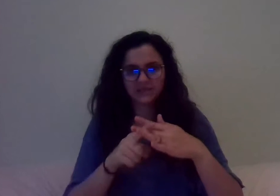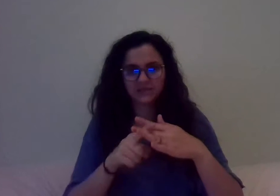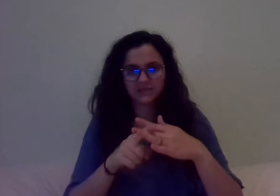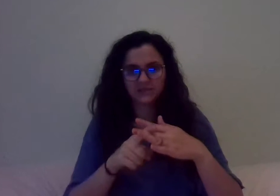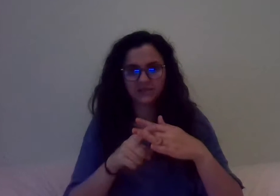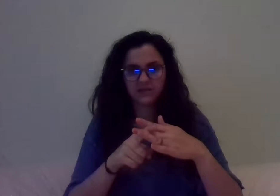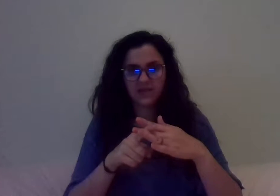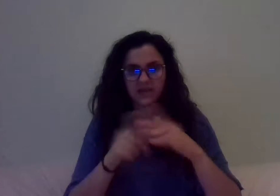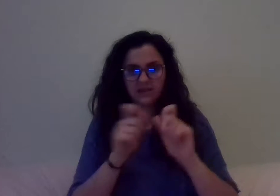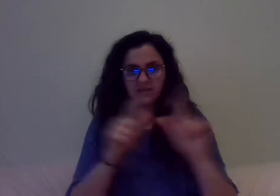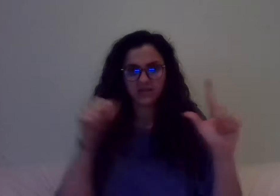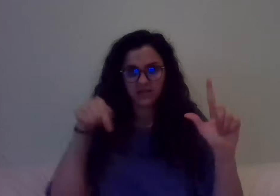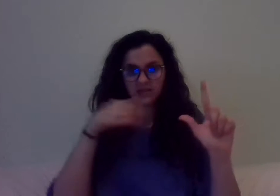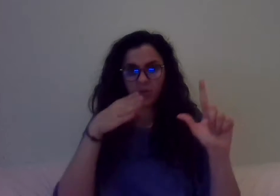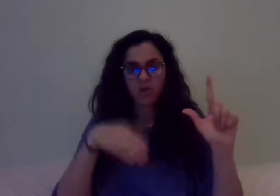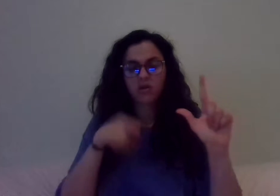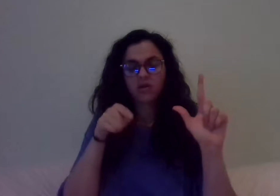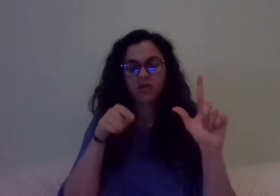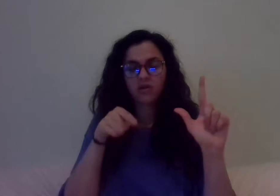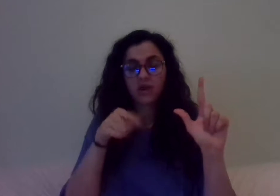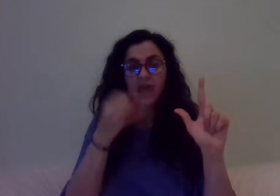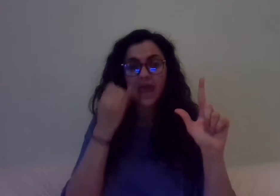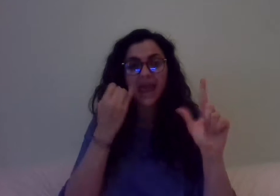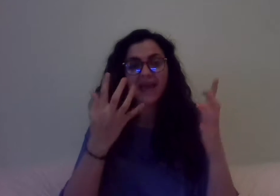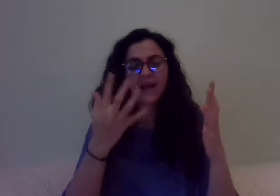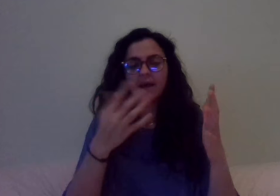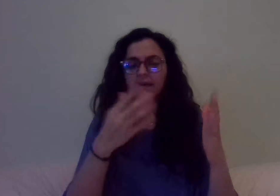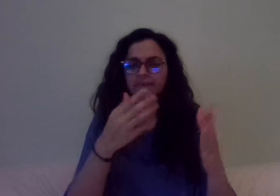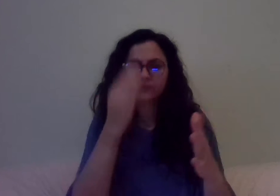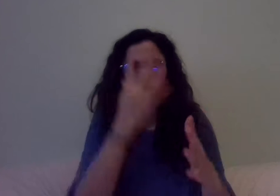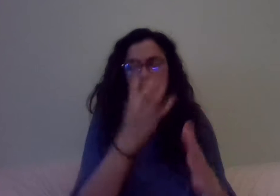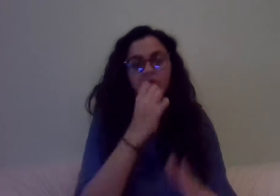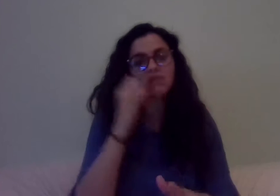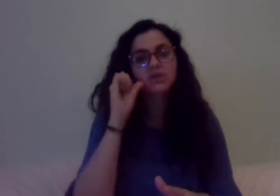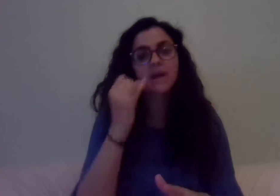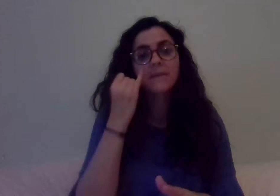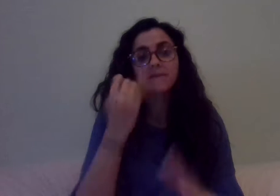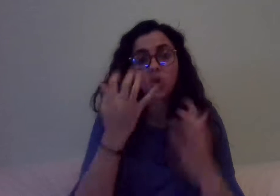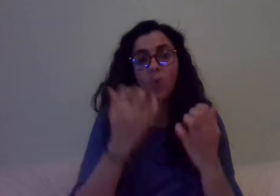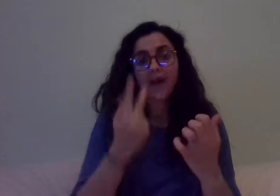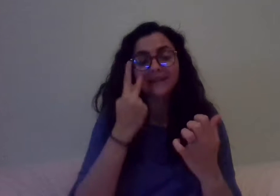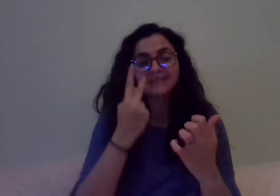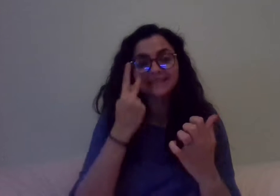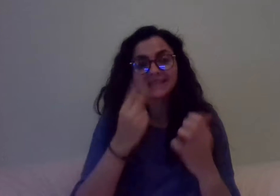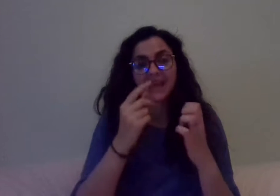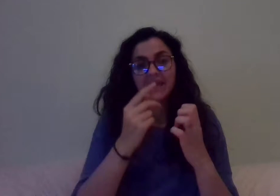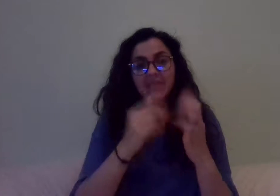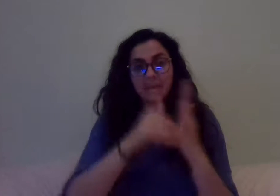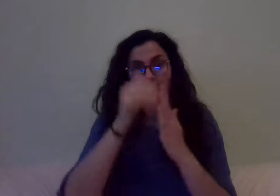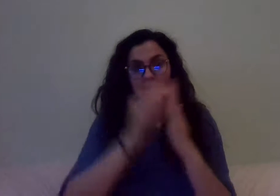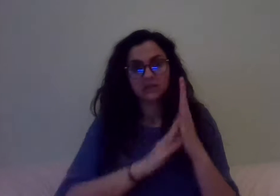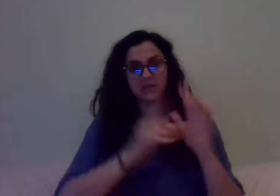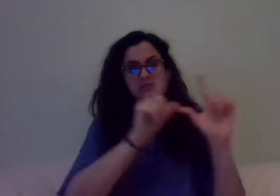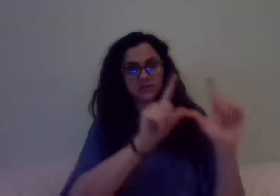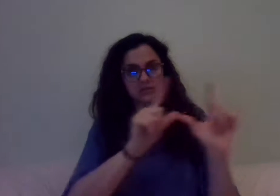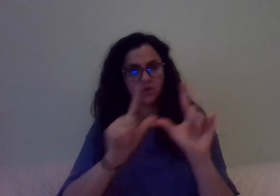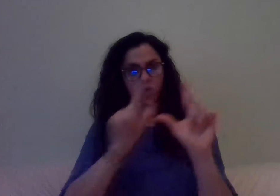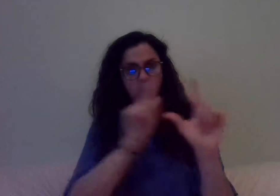you, but if you want to see the paintings in their chronological flow, go back to the MoMA website. But here I've